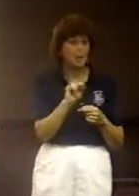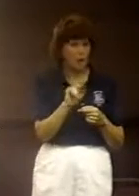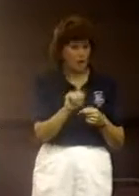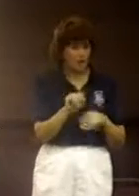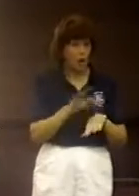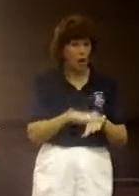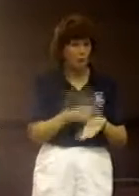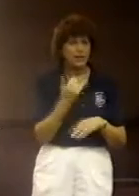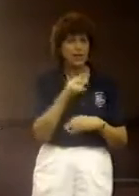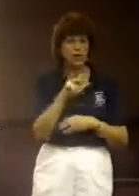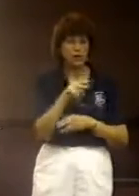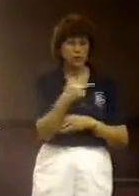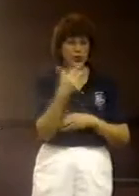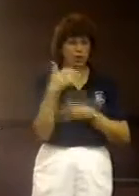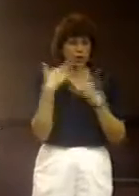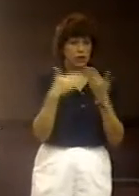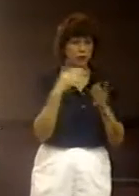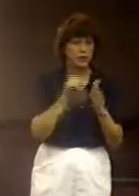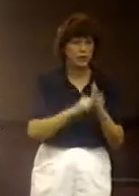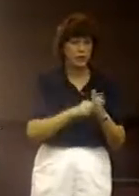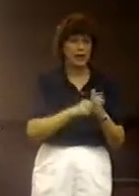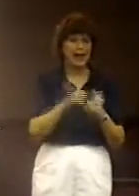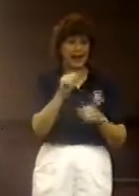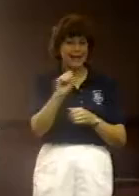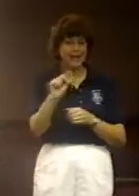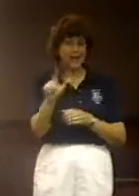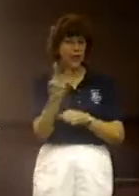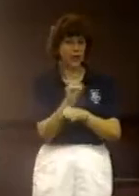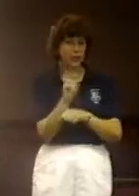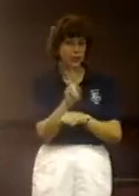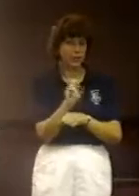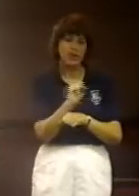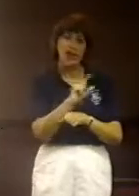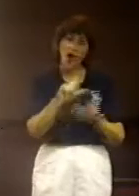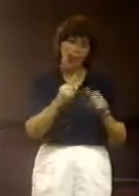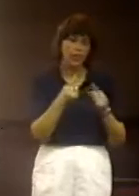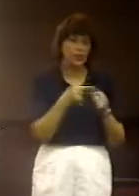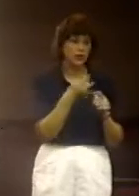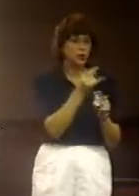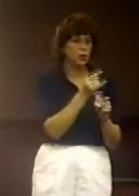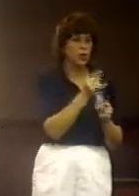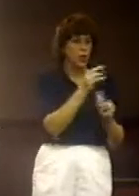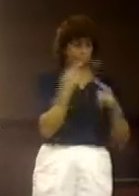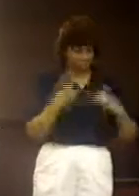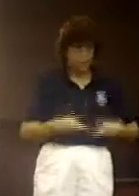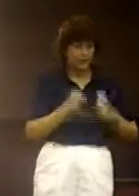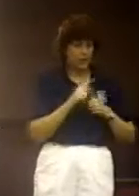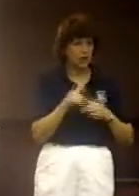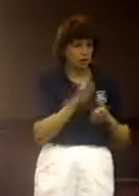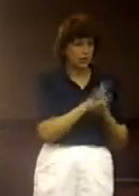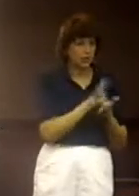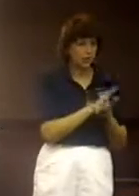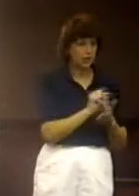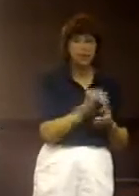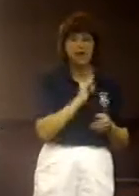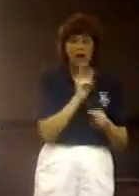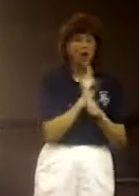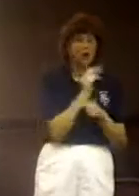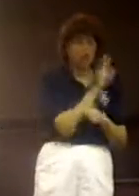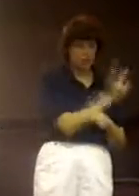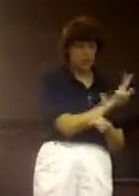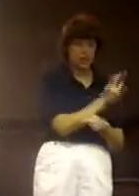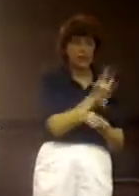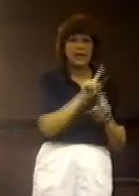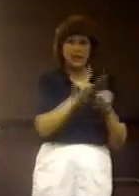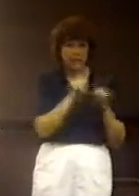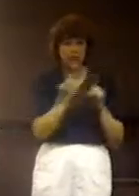were third generation ASL users. They all went to residential schools. I used 3 different residential schools, but they